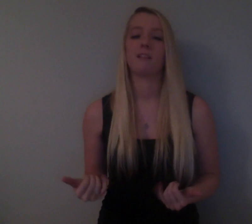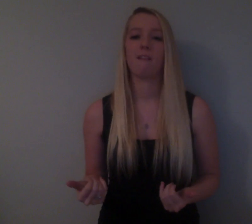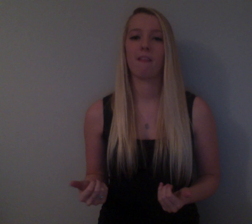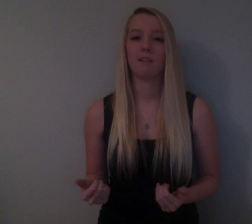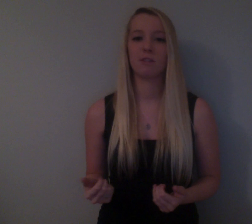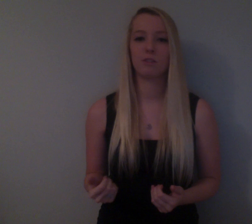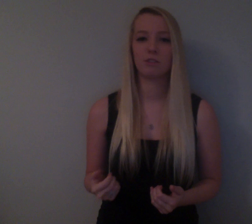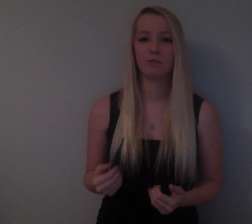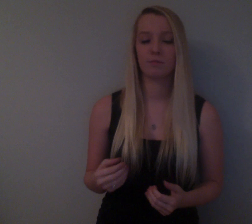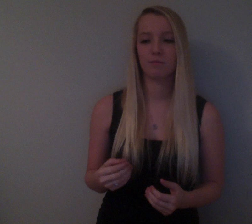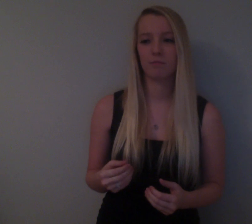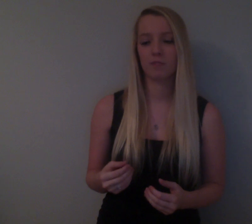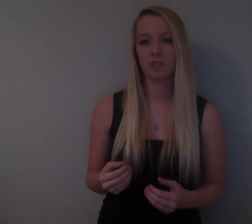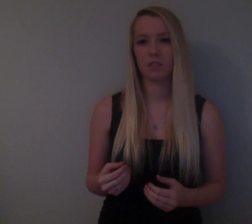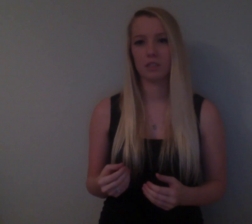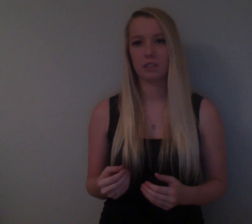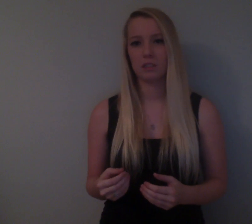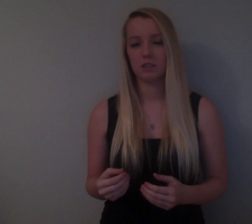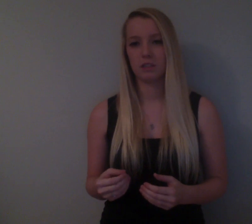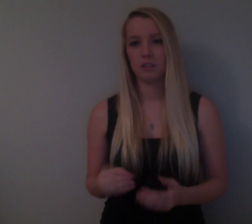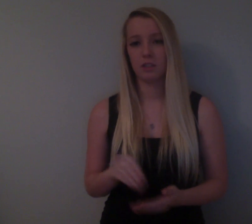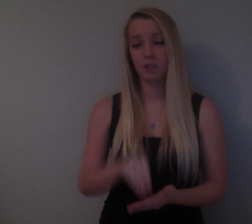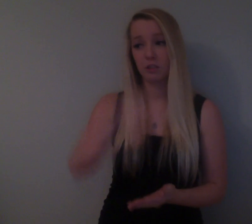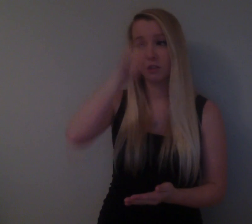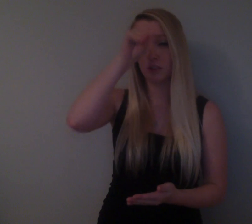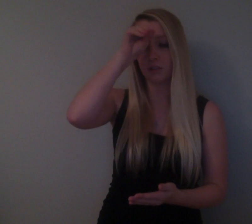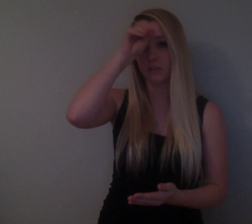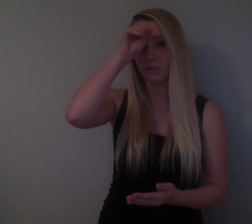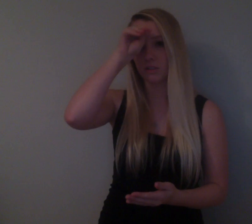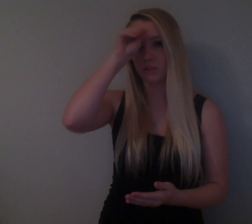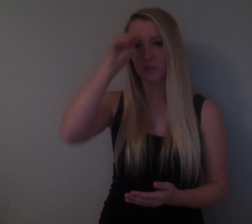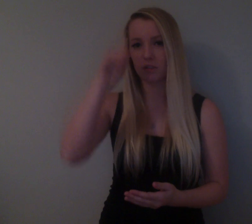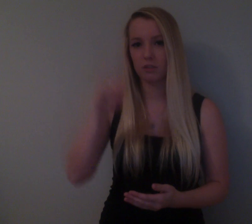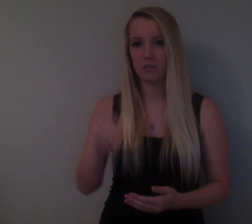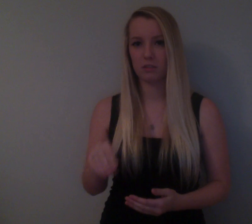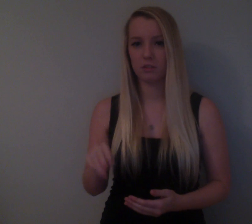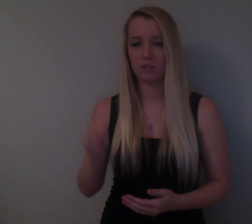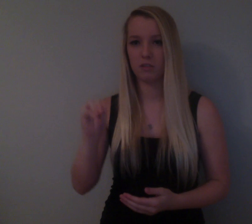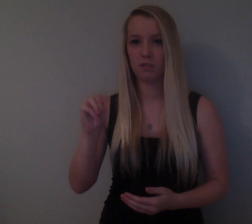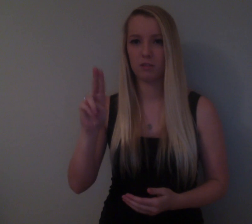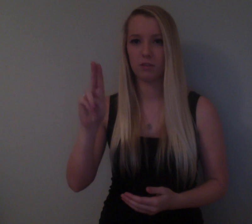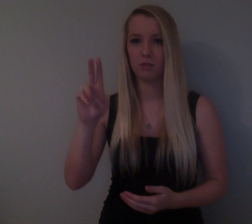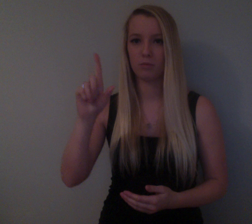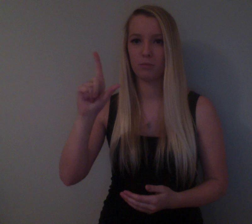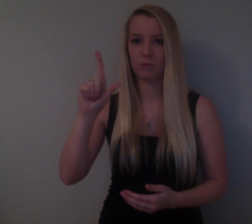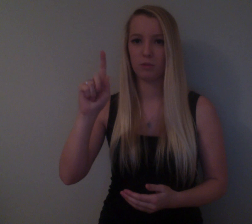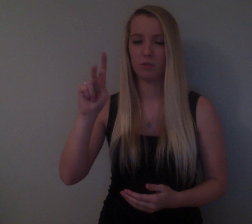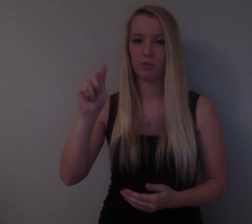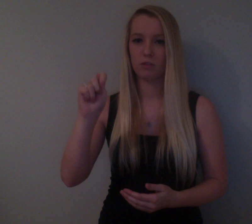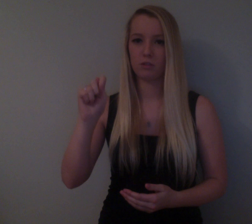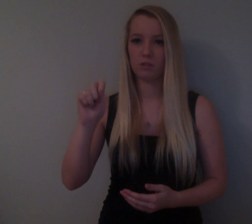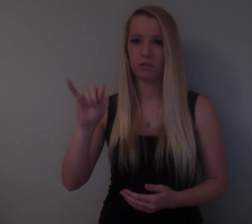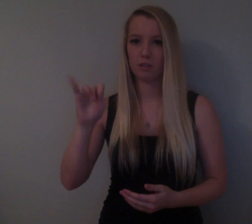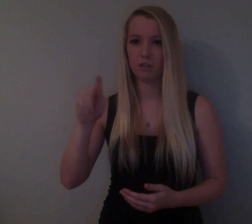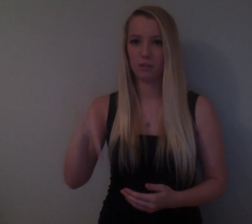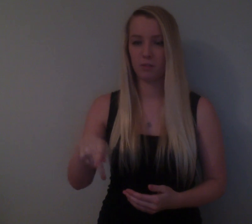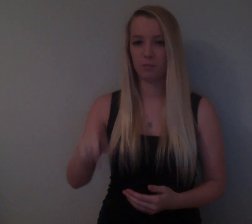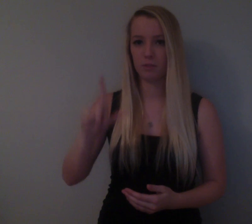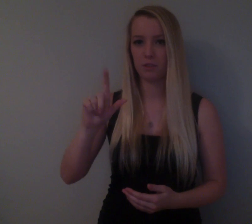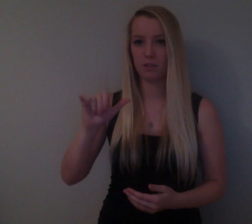a little bit. But these types of problems are, when you're getting started off in mathematics, these kind of require the most practice, and to some degree you have to